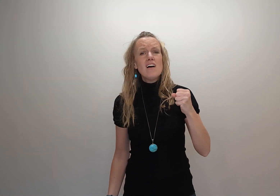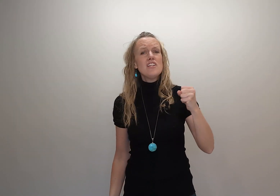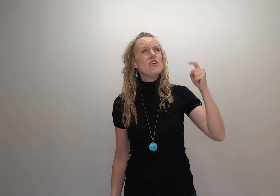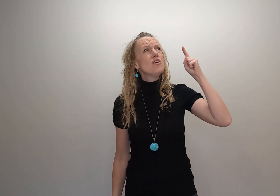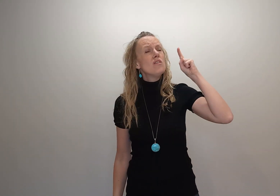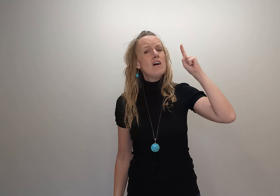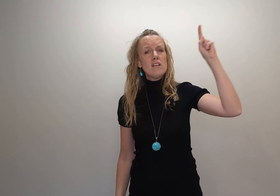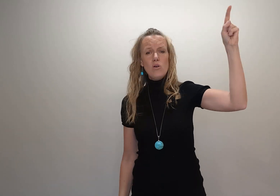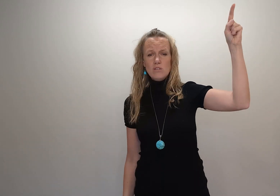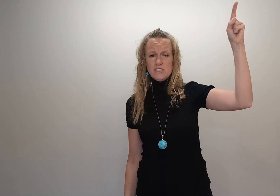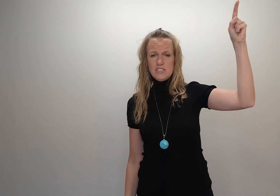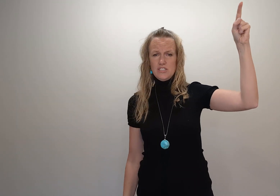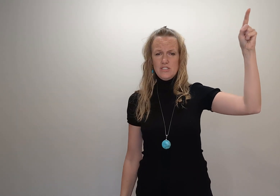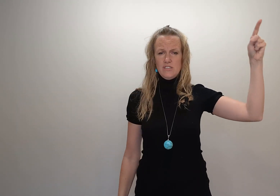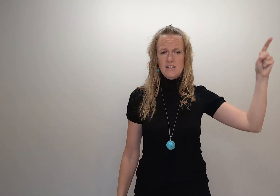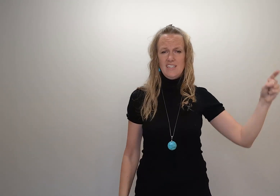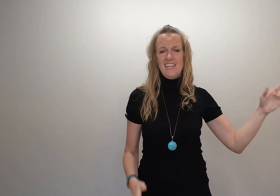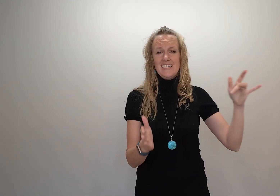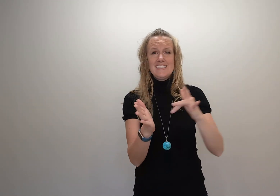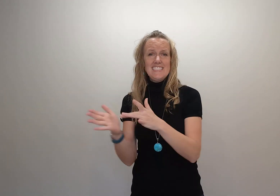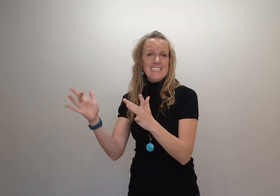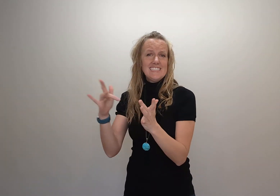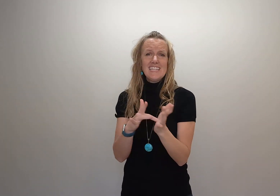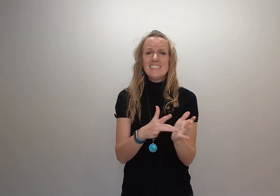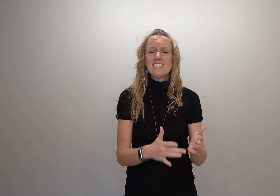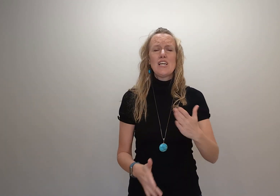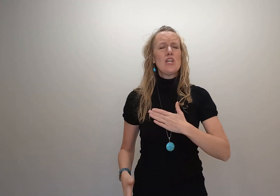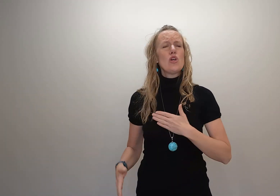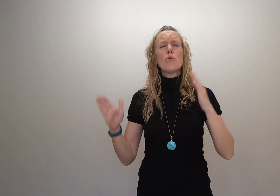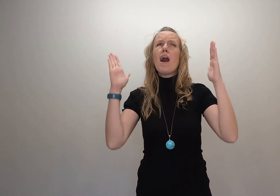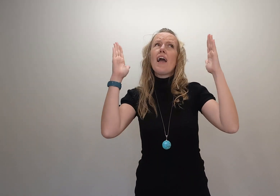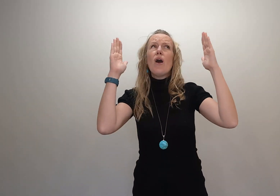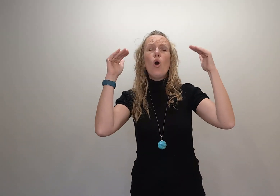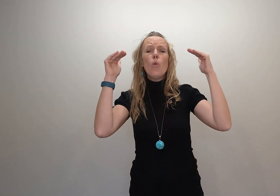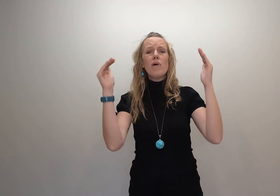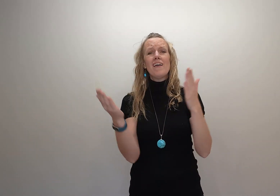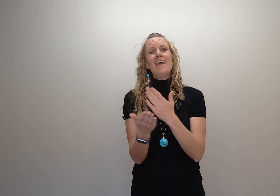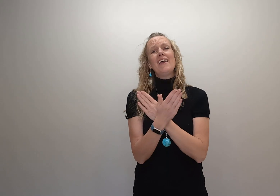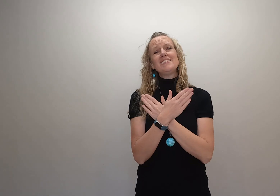on you, I'll hold you. Jesus, you're my hope and